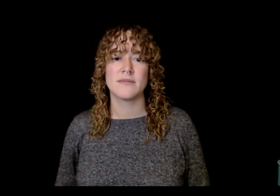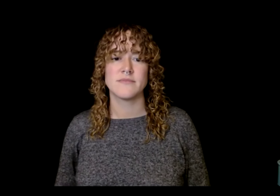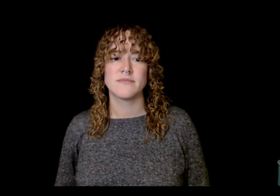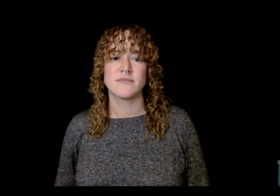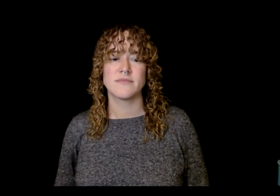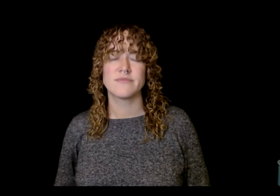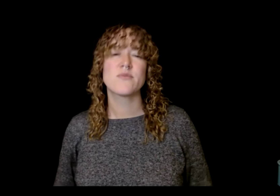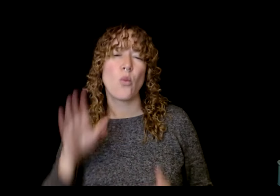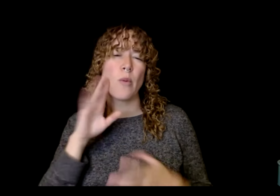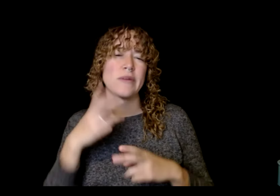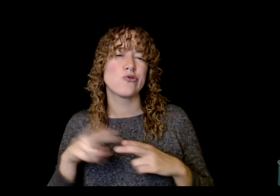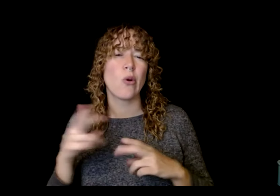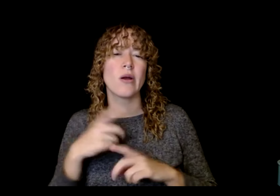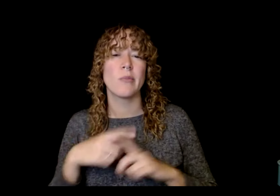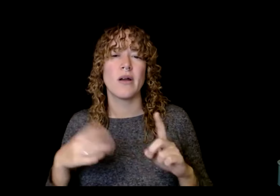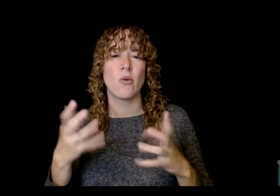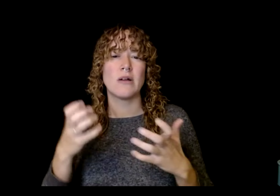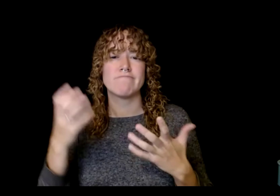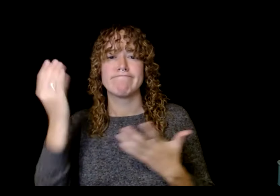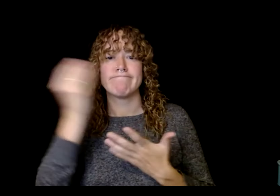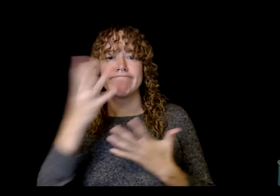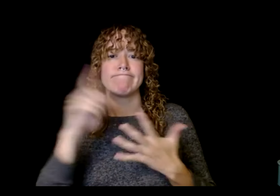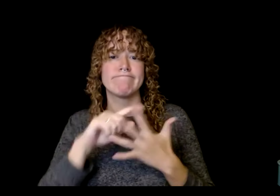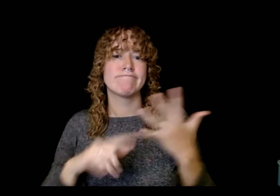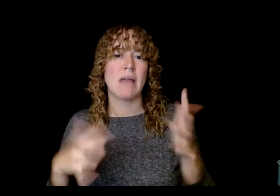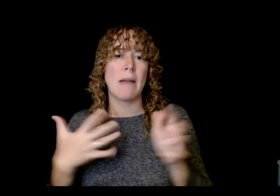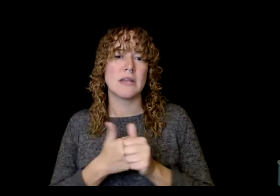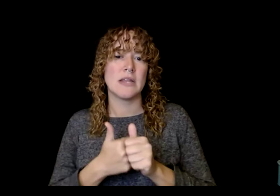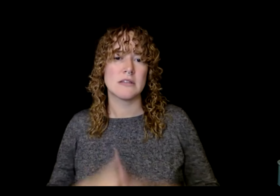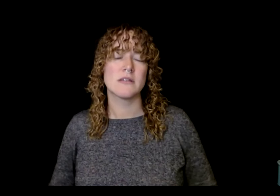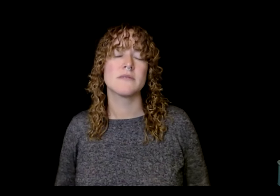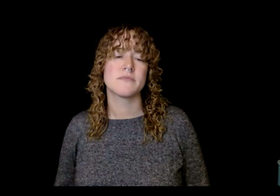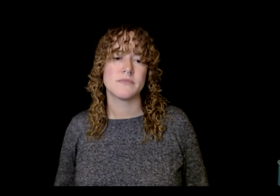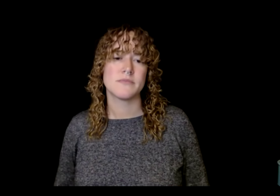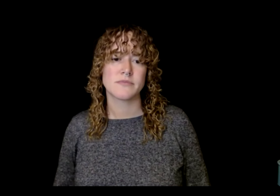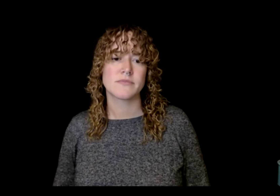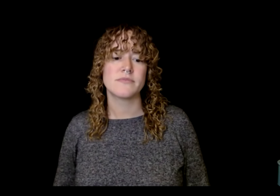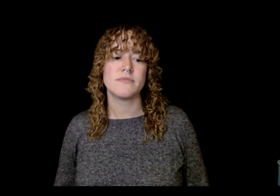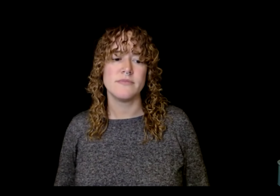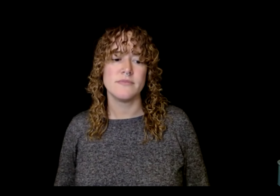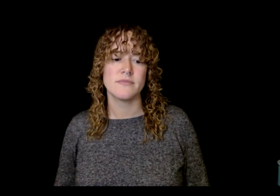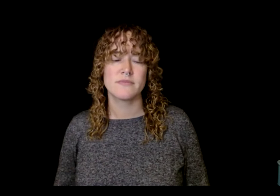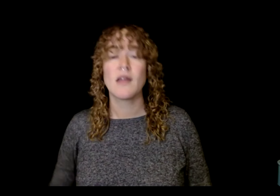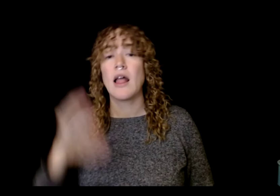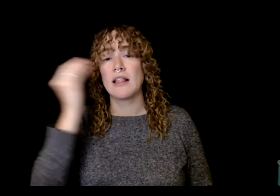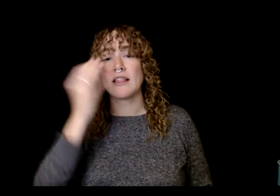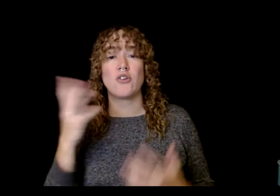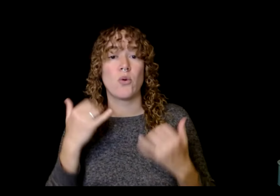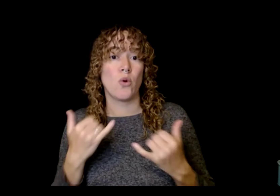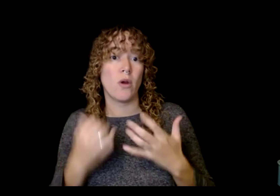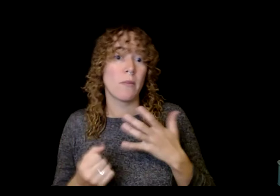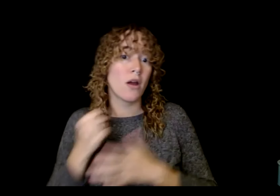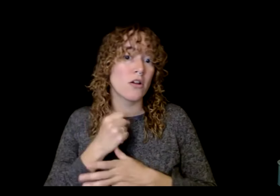super brief, but wanted to share a few key updates with you, share a little bit about what our current priorities are, and